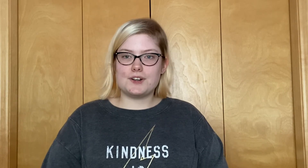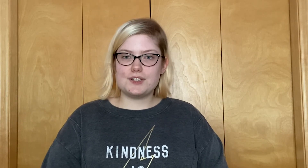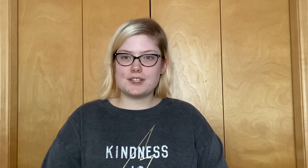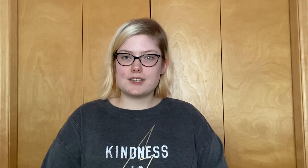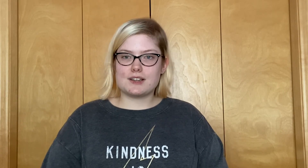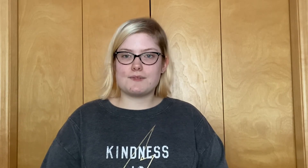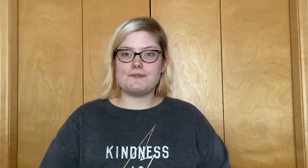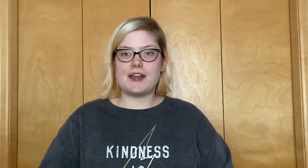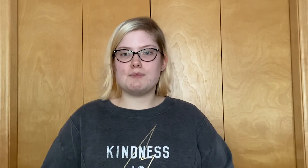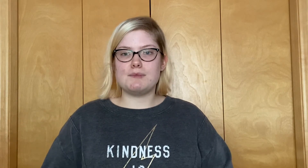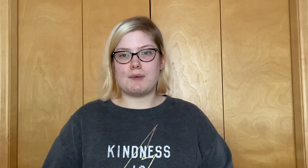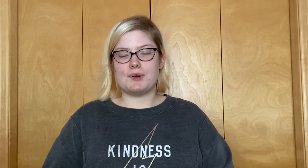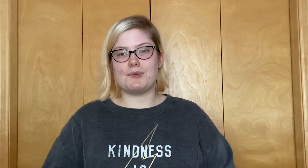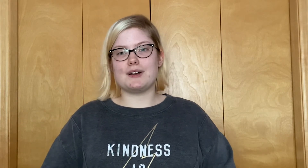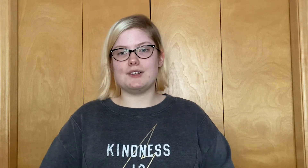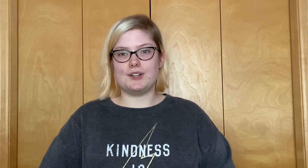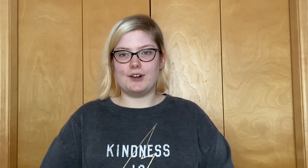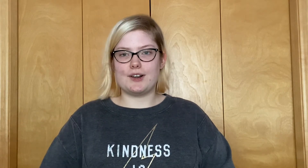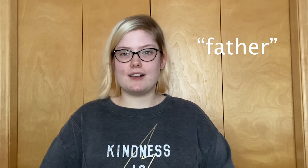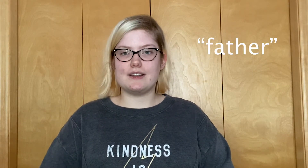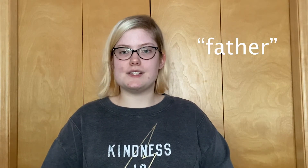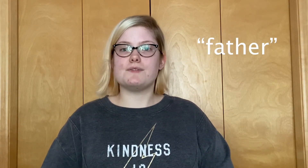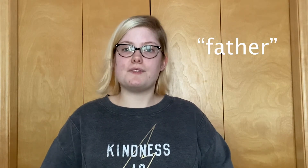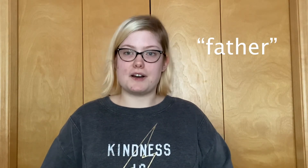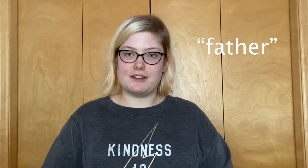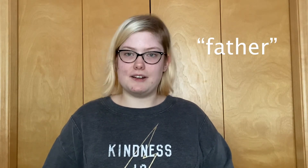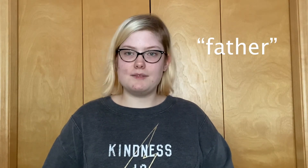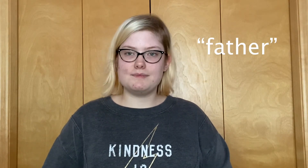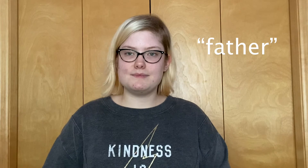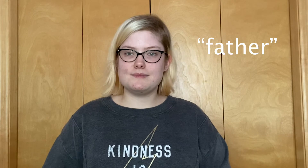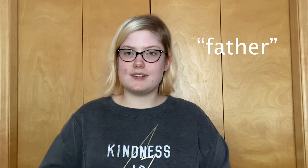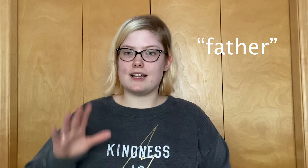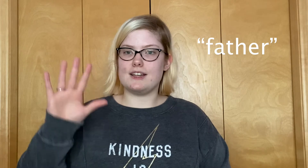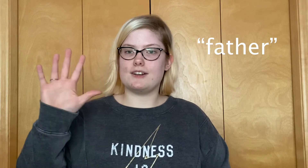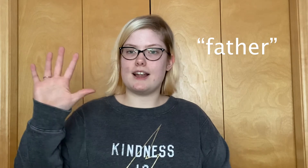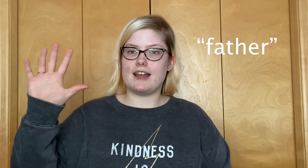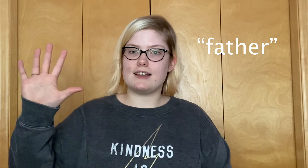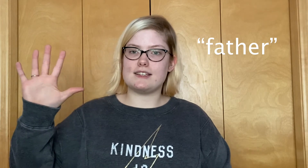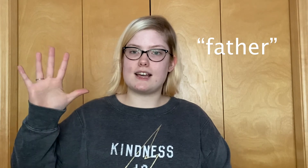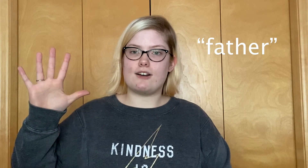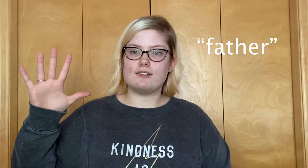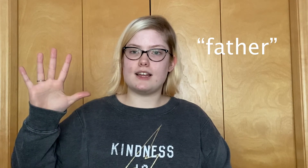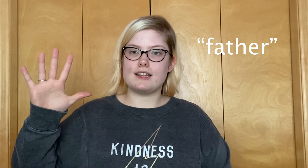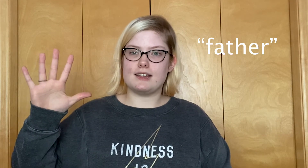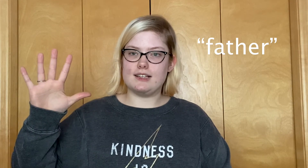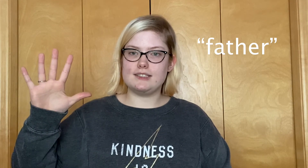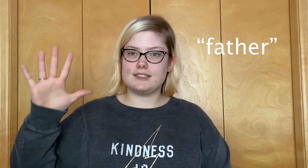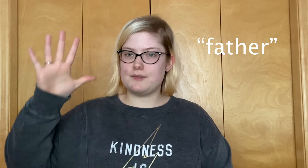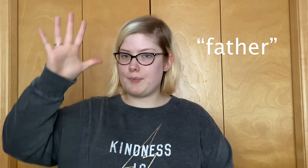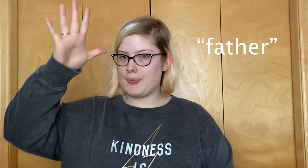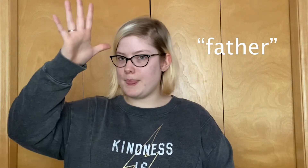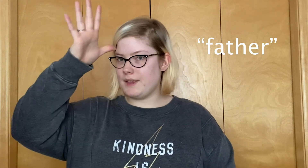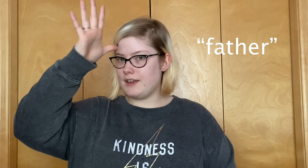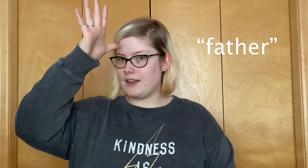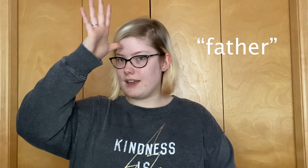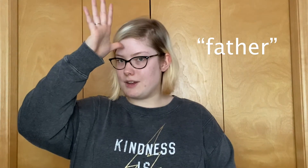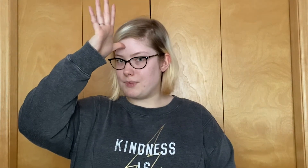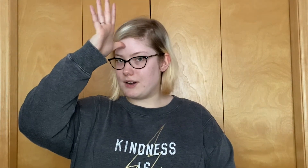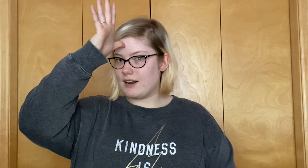first family member we're going to learn is father, and your hand is out like this. You put it on